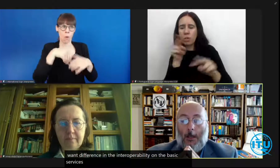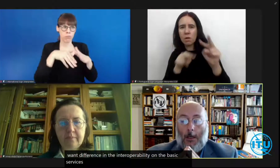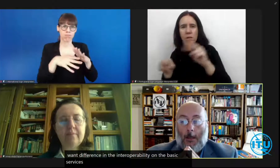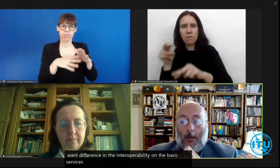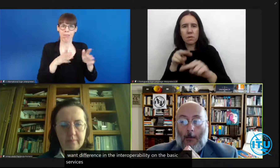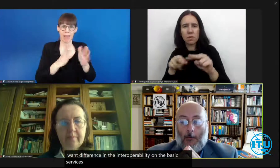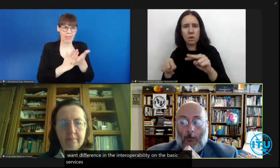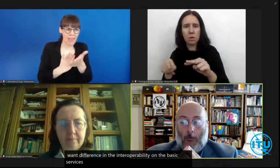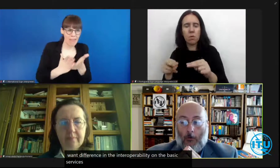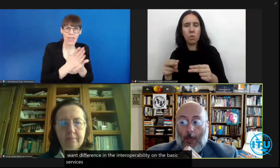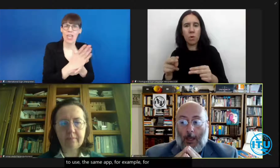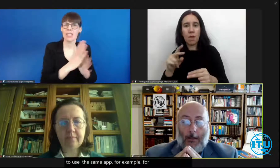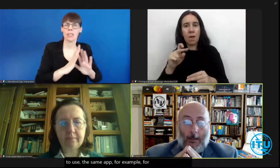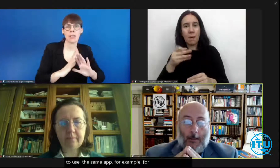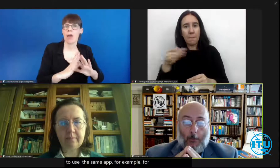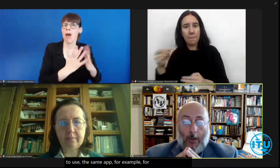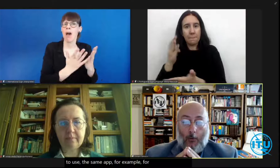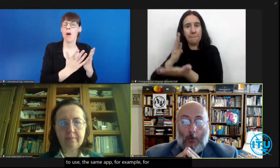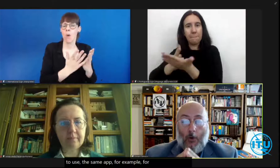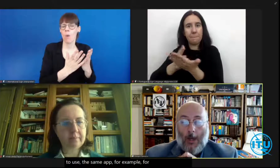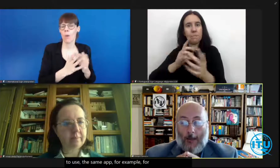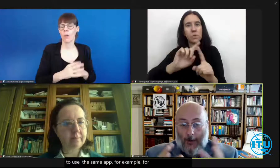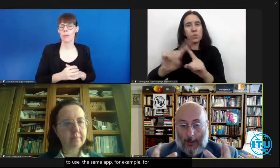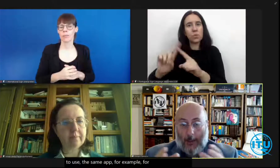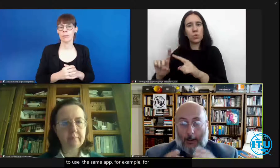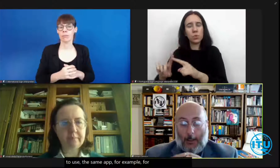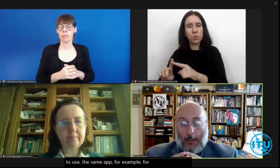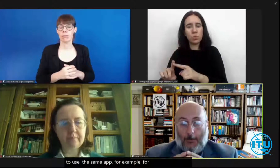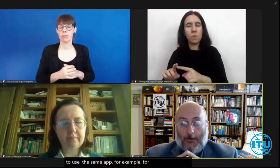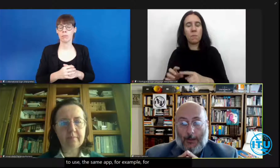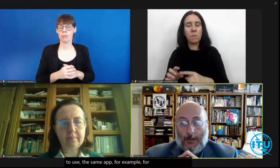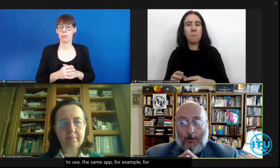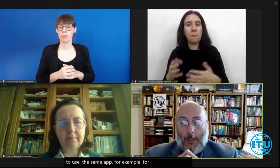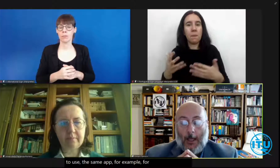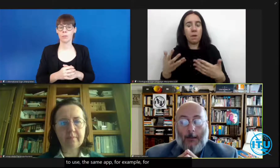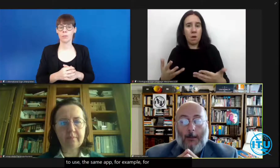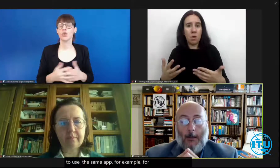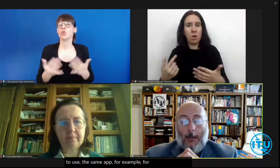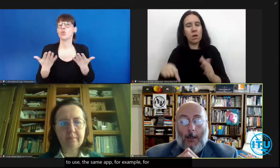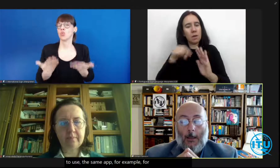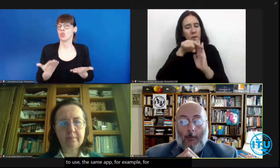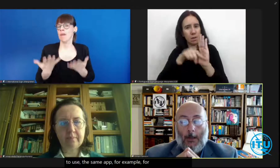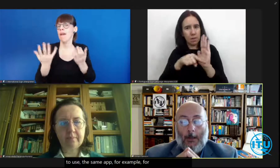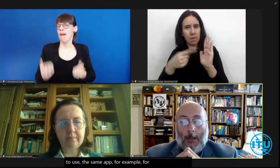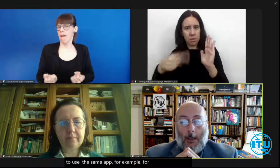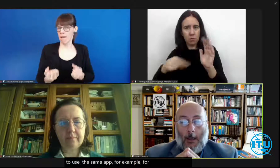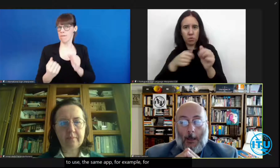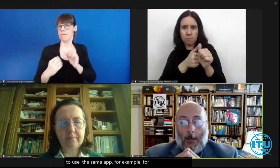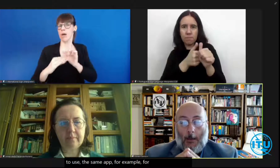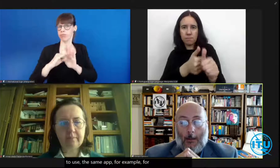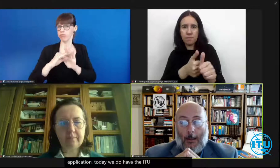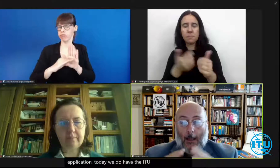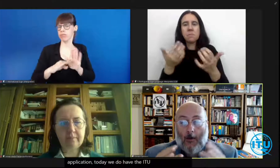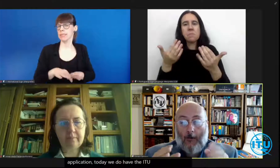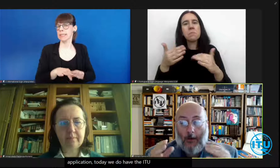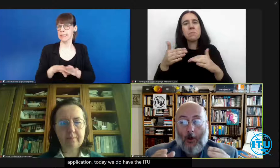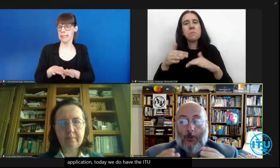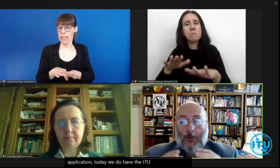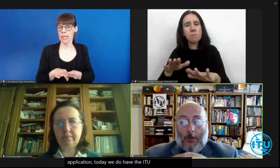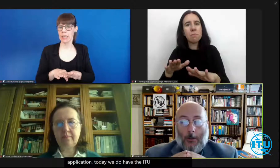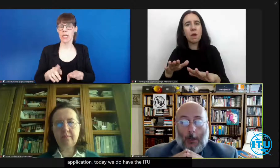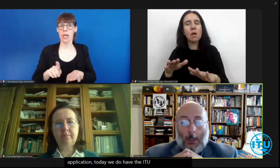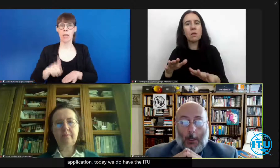applications. Today, we do have an IT standard on that, but the lack